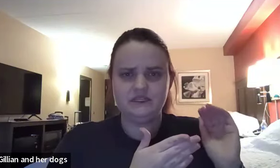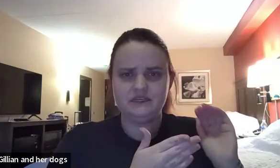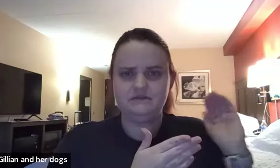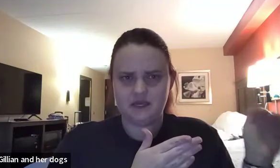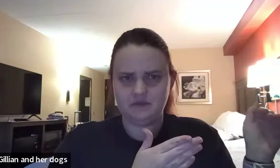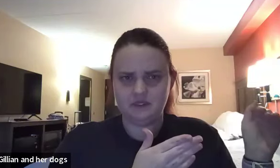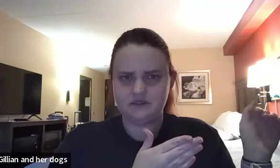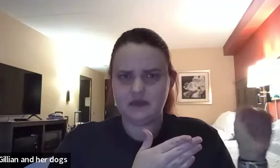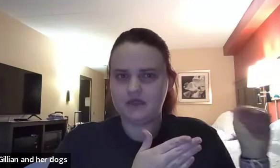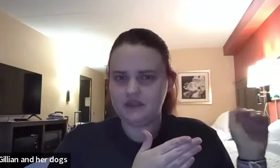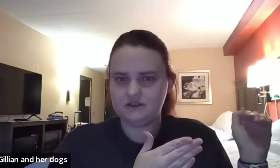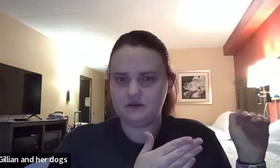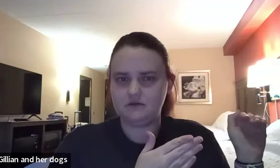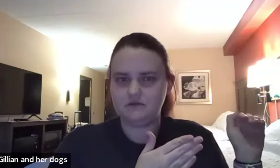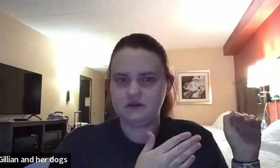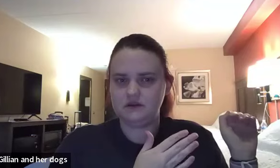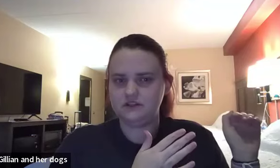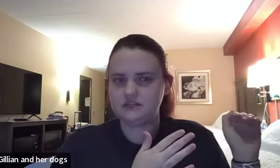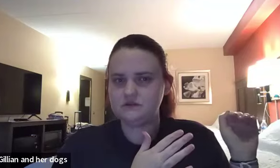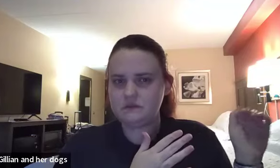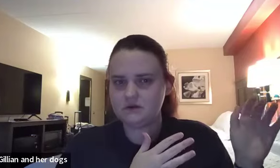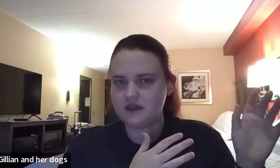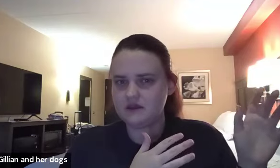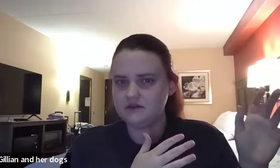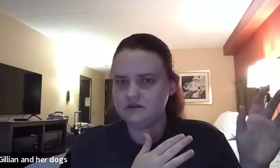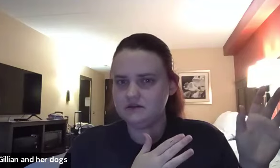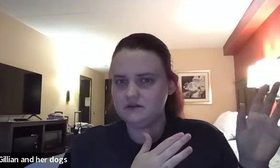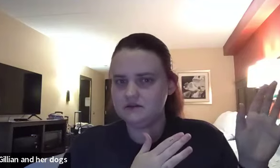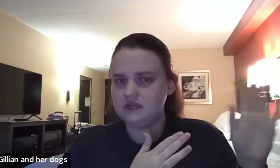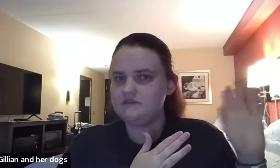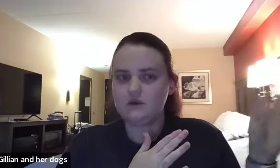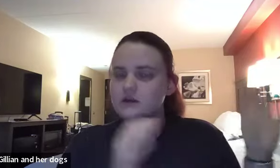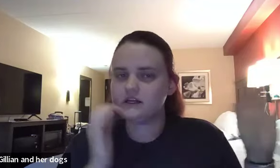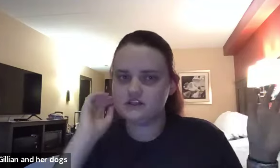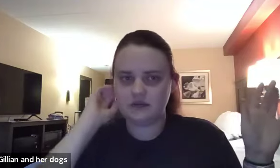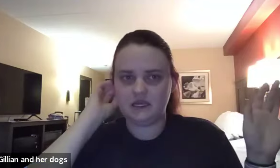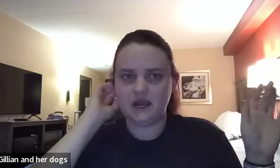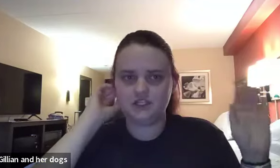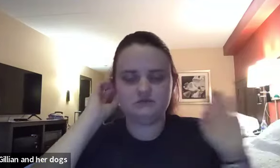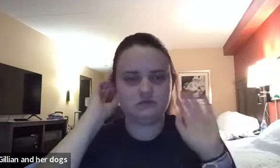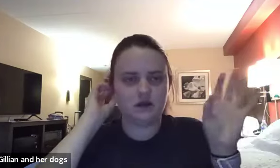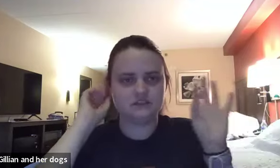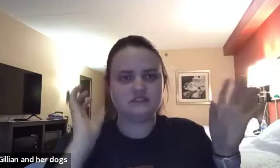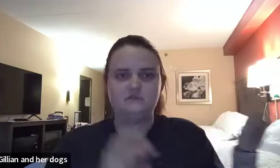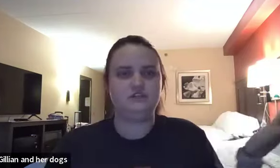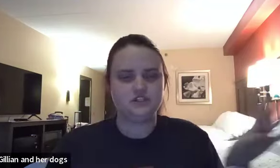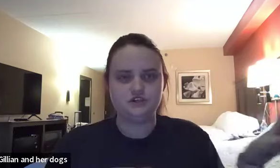did families. I think so. Do you guys remember that? If not, we're going to do them again. I was going to say we just use those